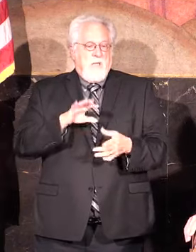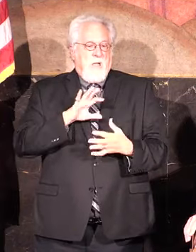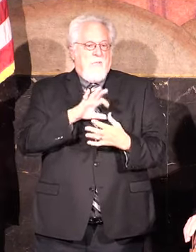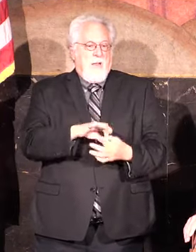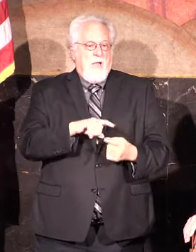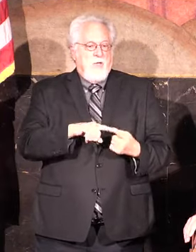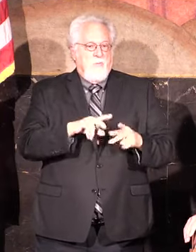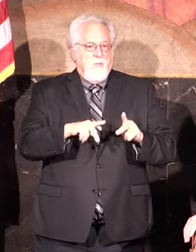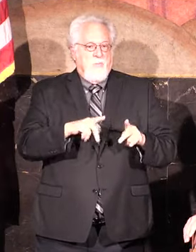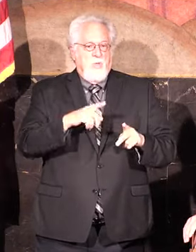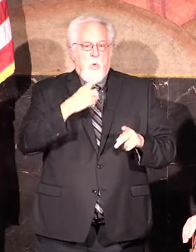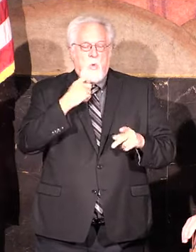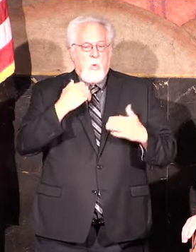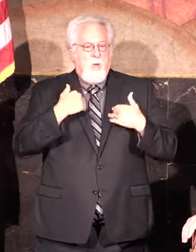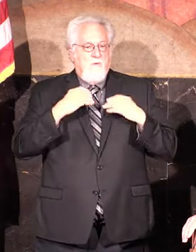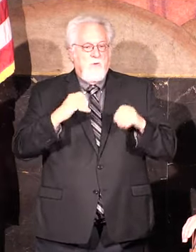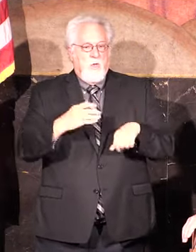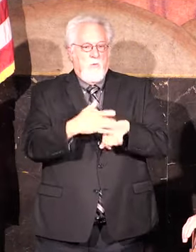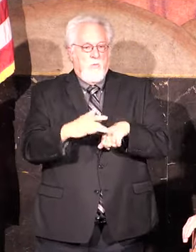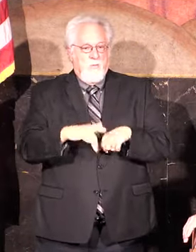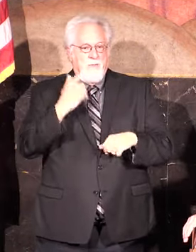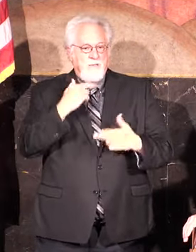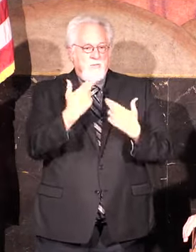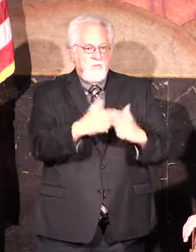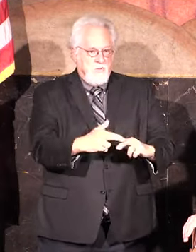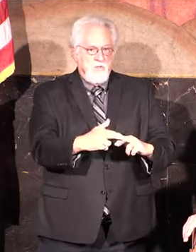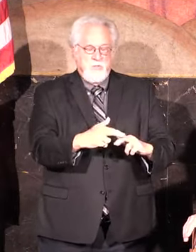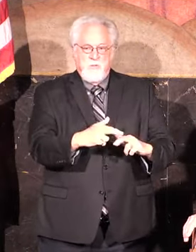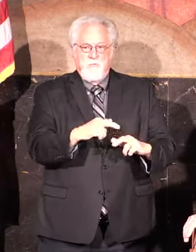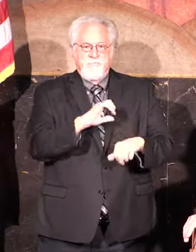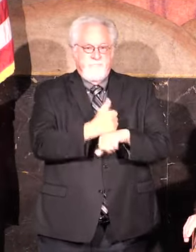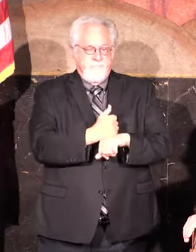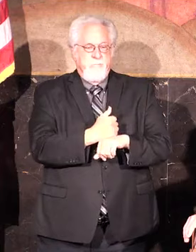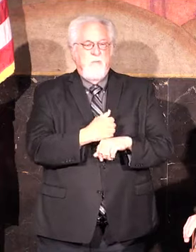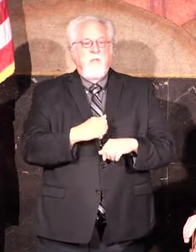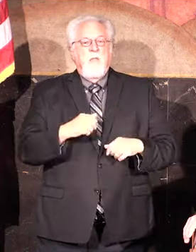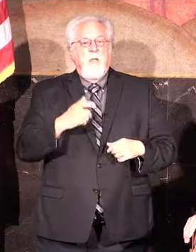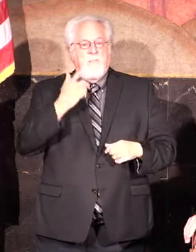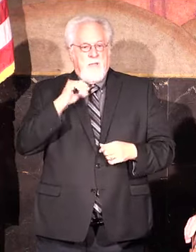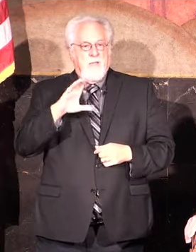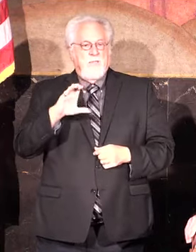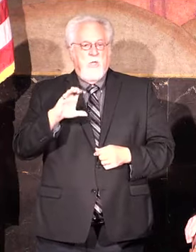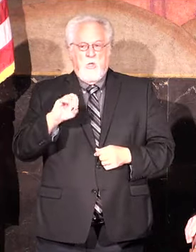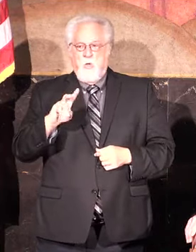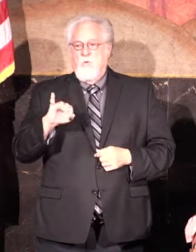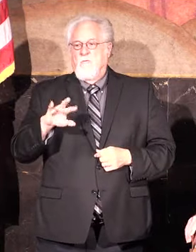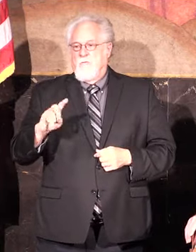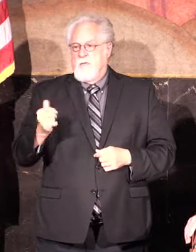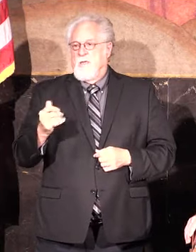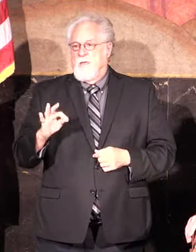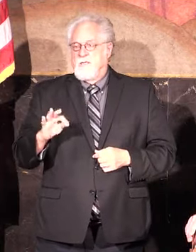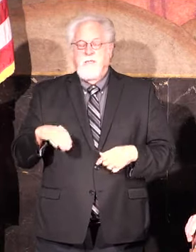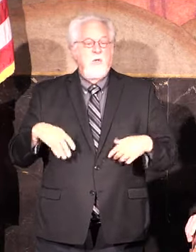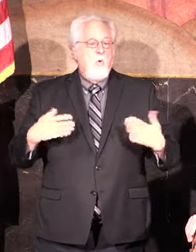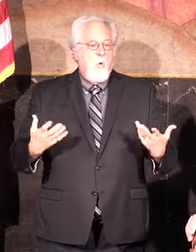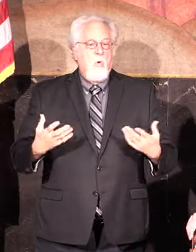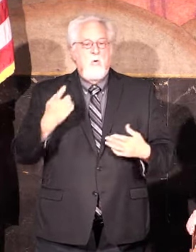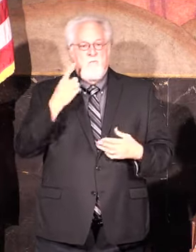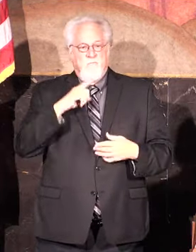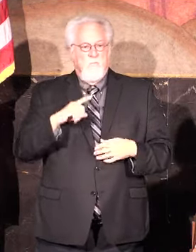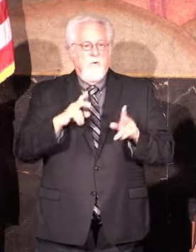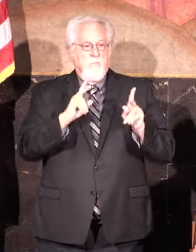employment isn't available because of a restriction that has been imposed because of COVID-19, or for an employee